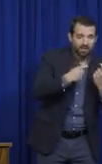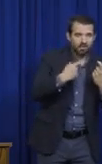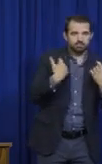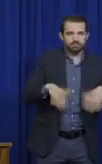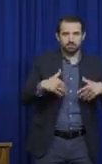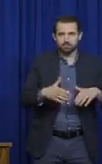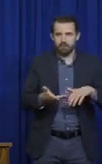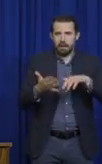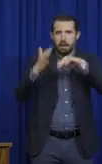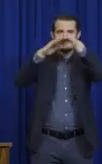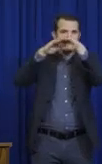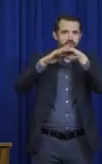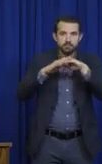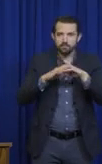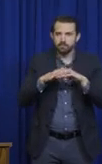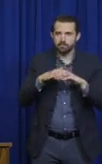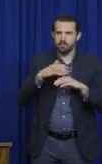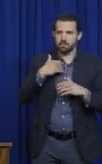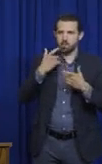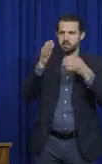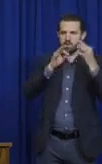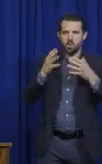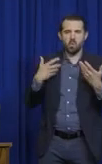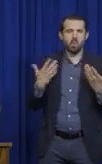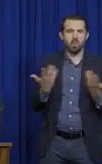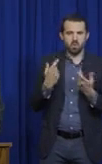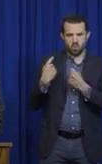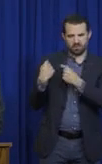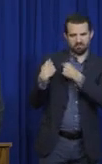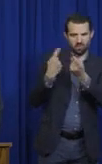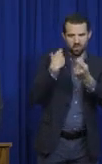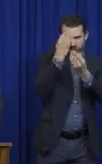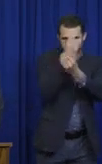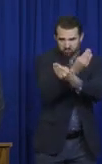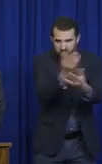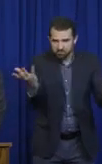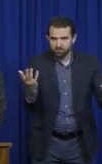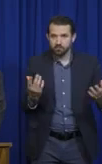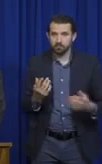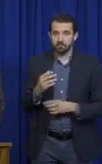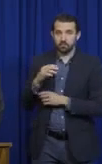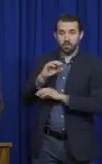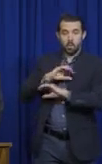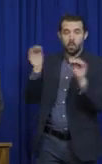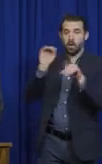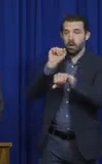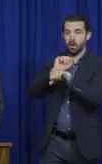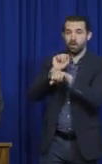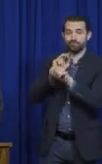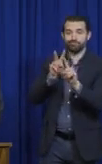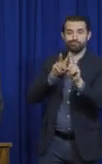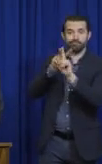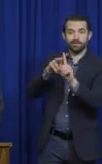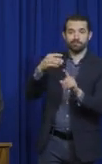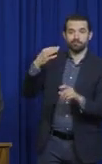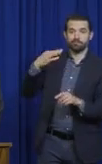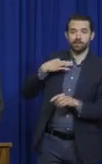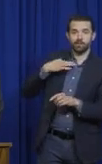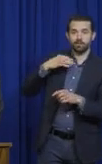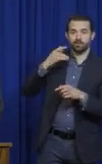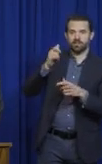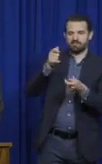been doing, we have modified the unemployment claims system to reflect the state's